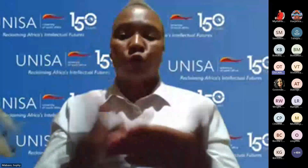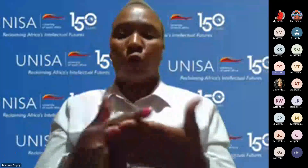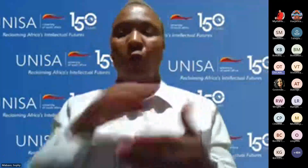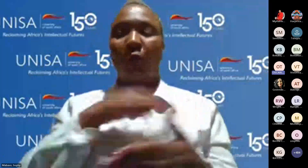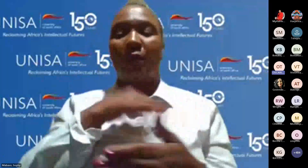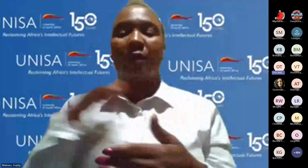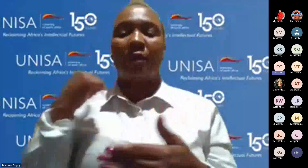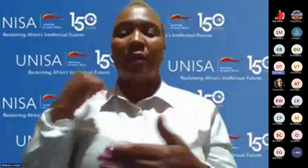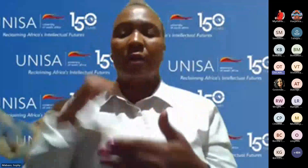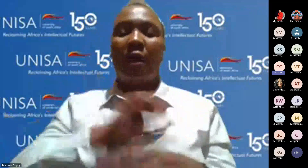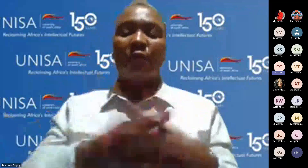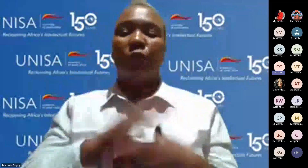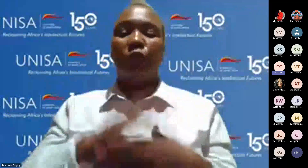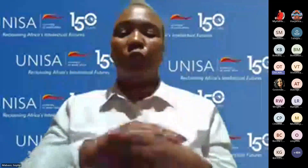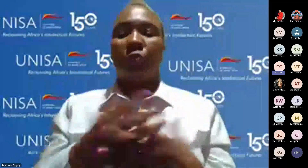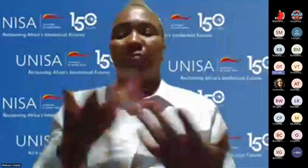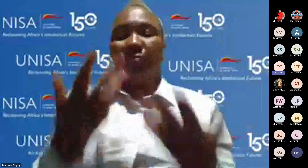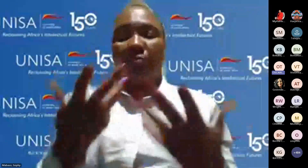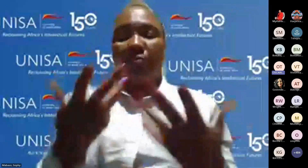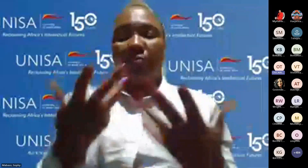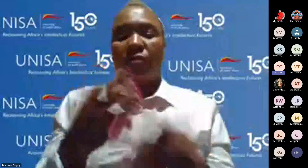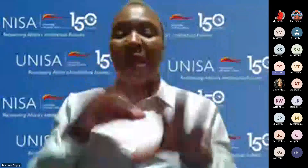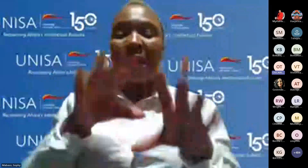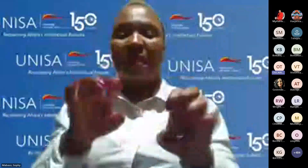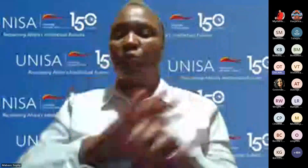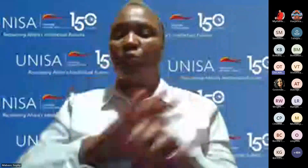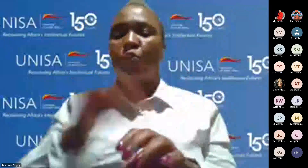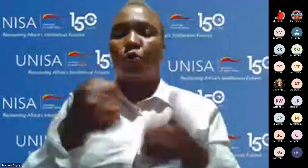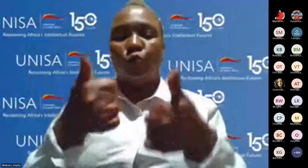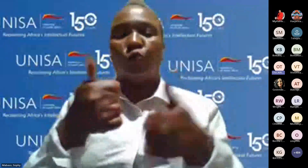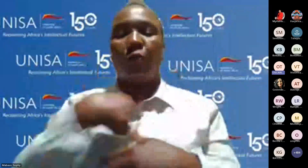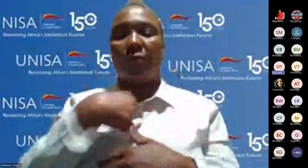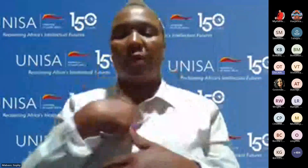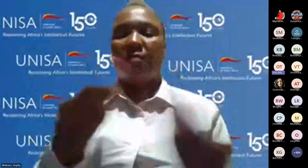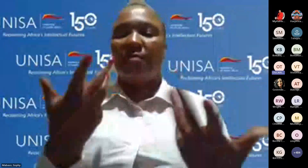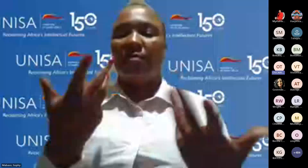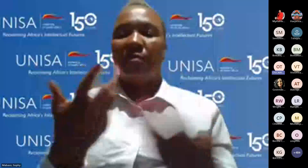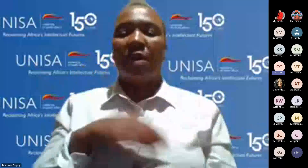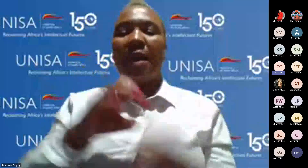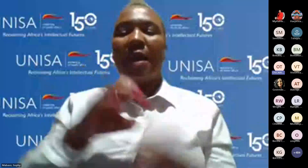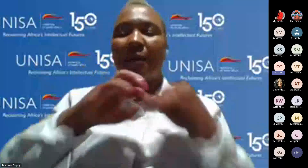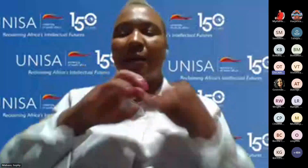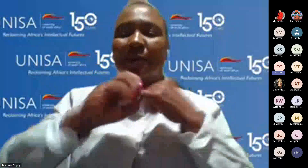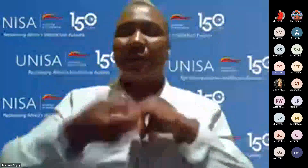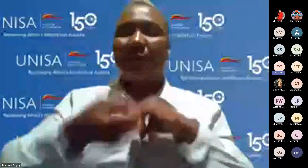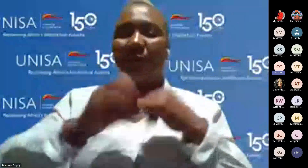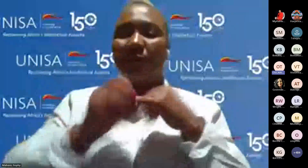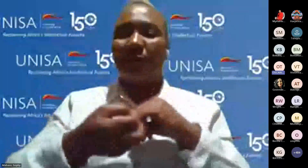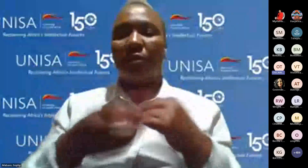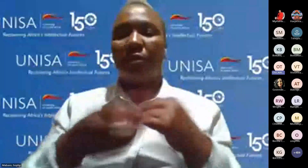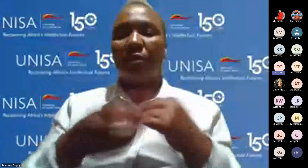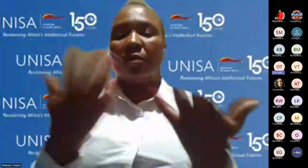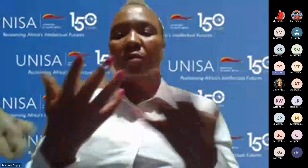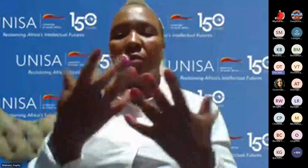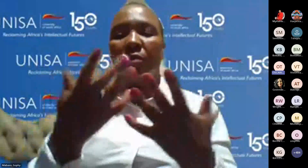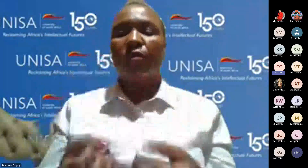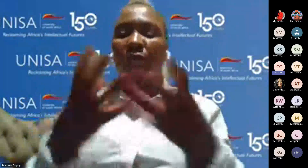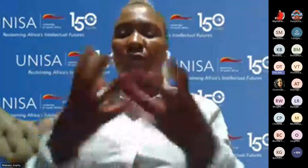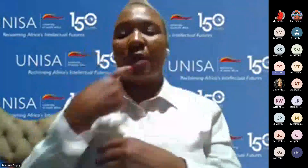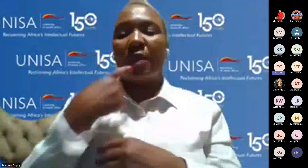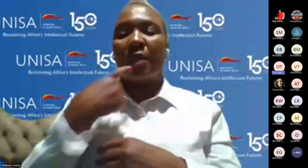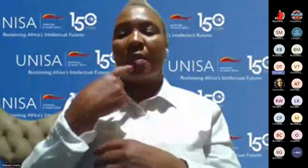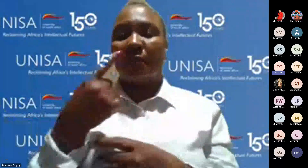So yeah, the exam was not good for me. And then I tried to lodge a complaint